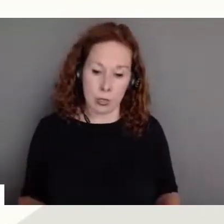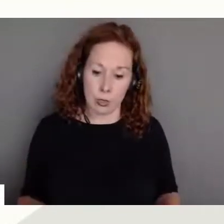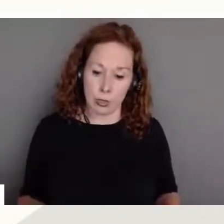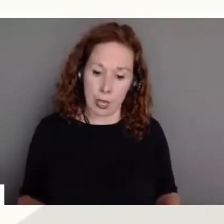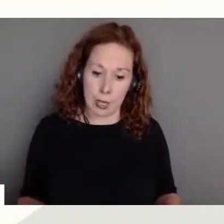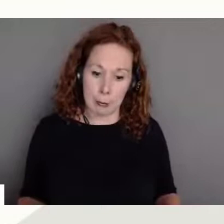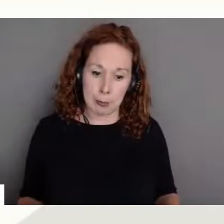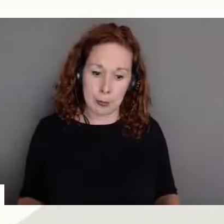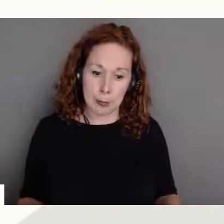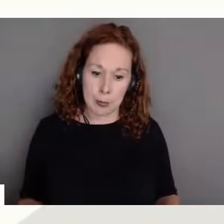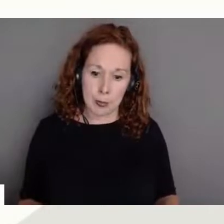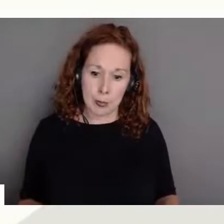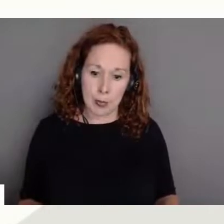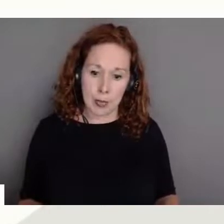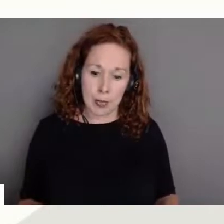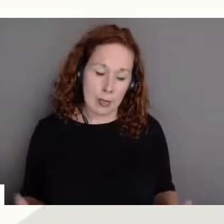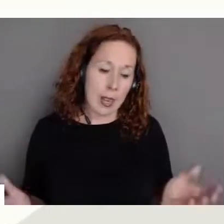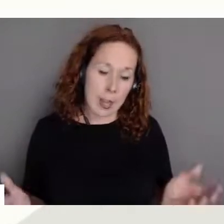and to